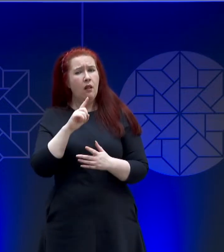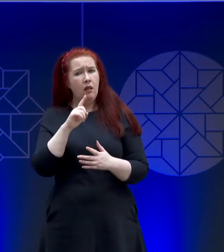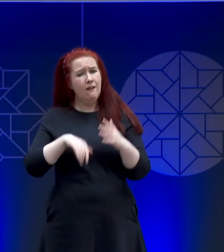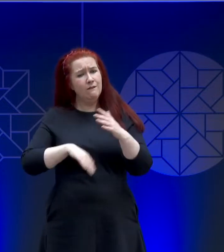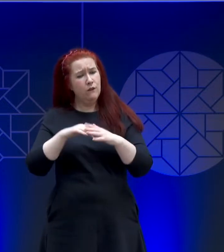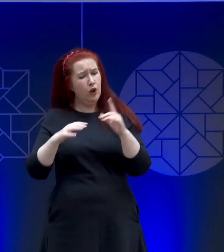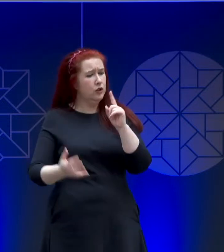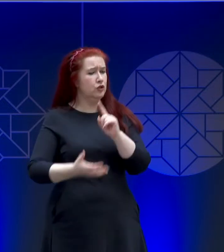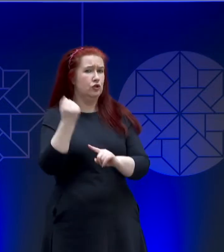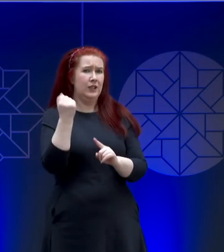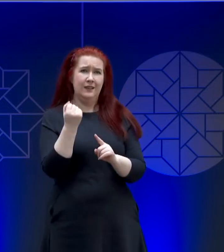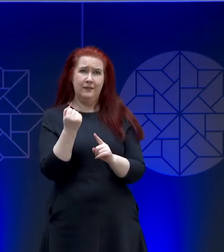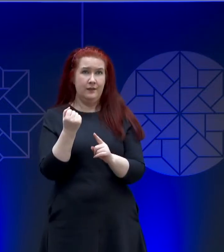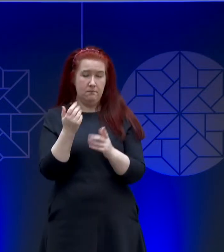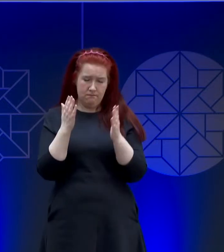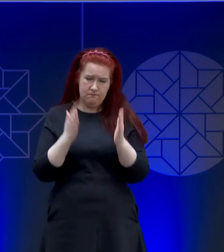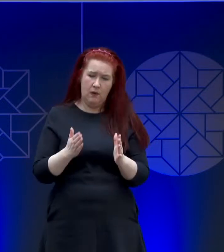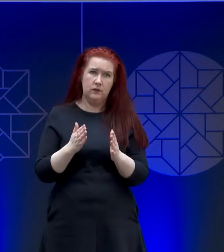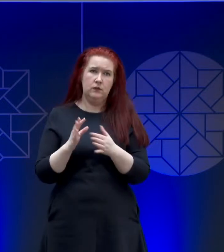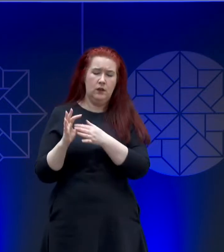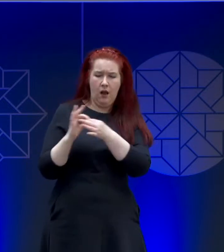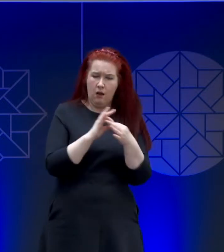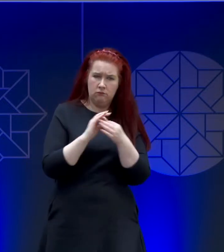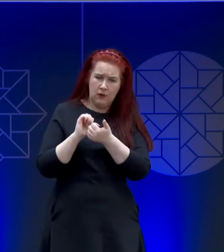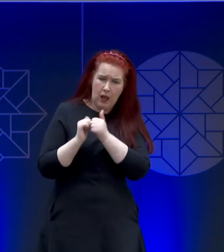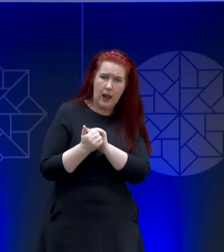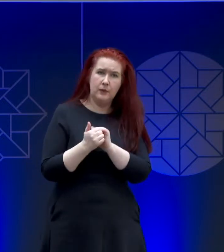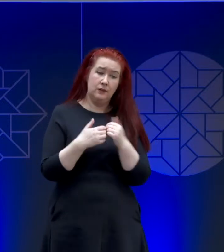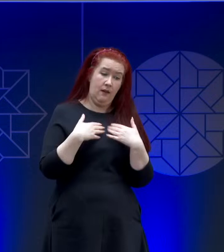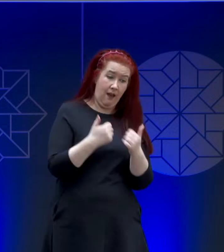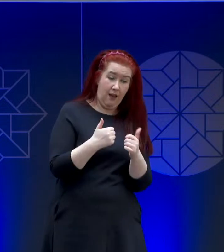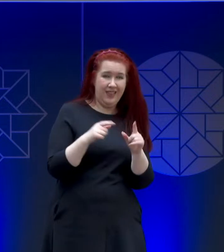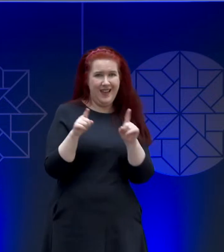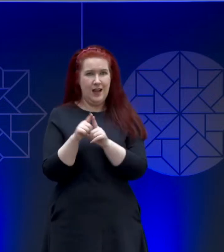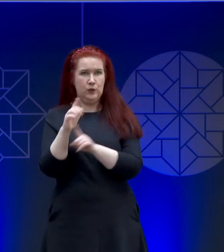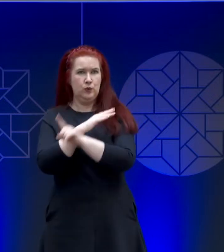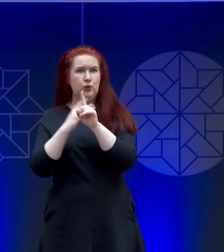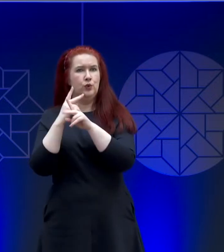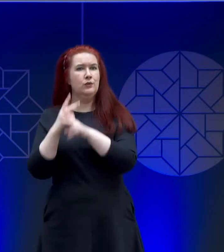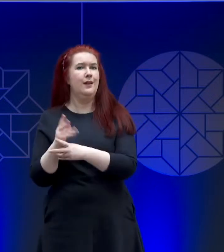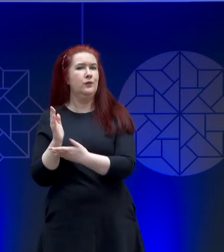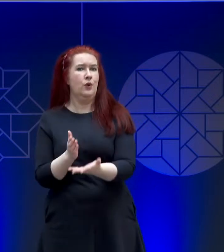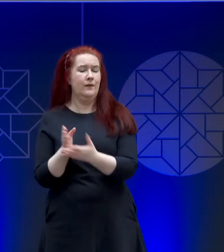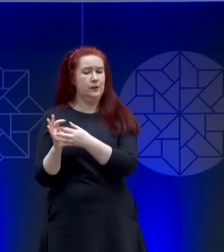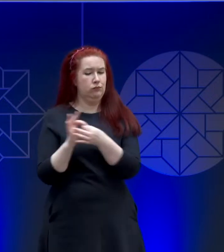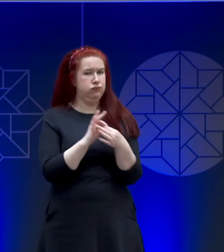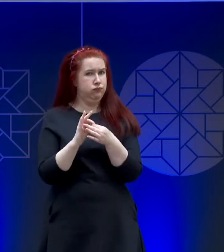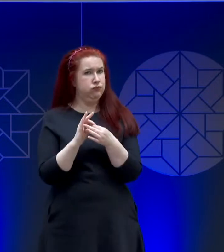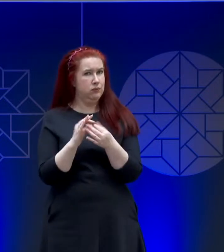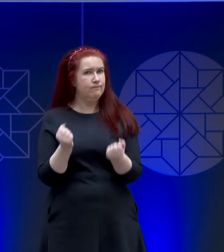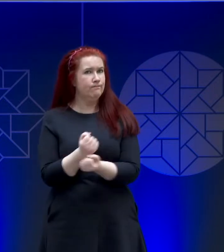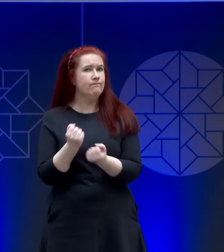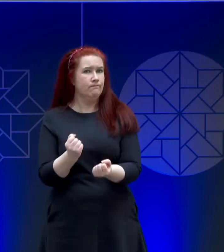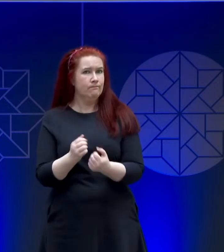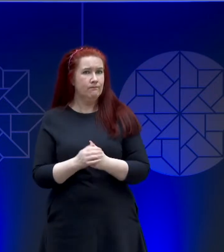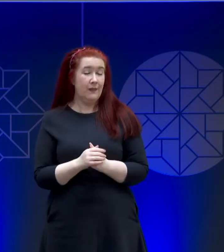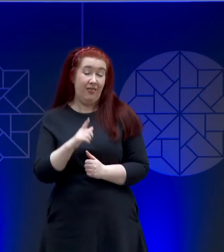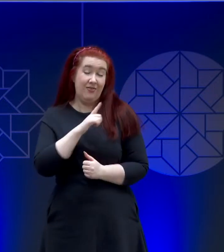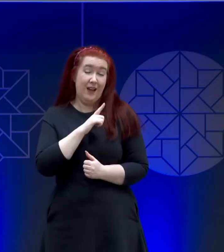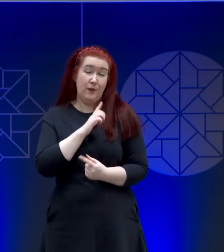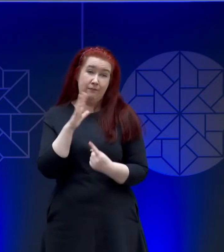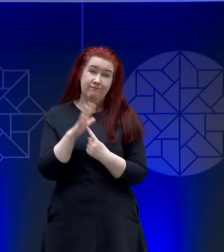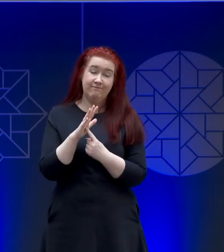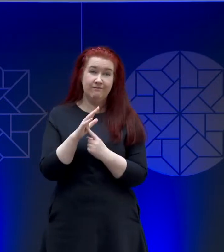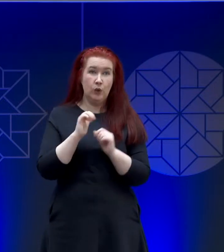with close collaboration and coordination between health and social care services. And for that reason, it's so good to see